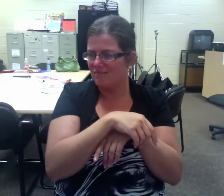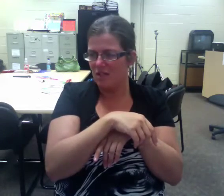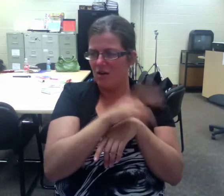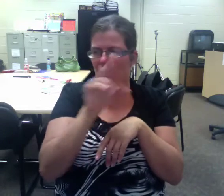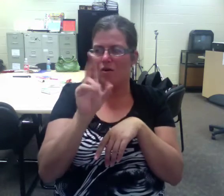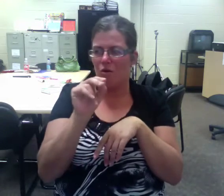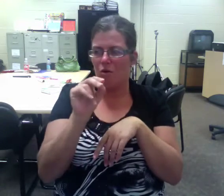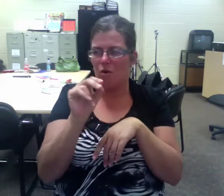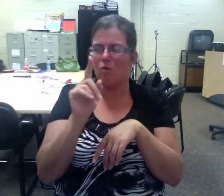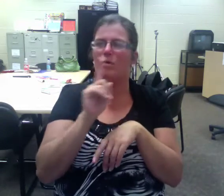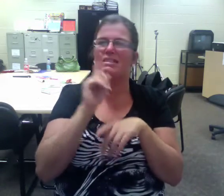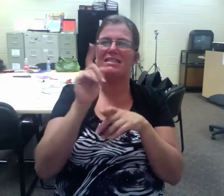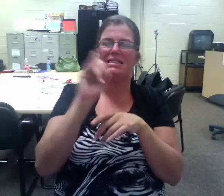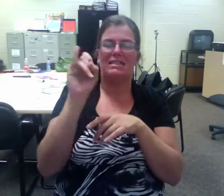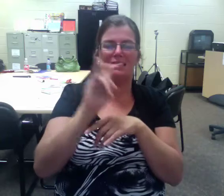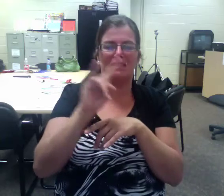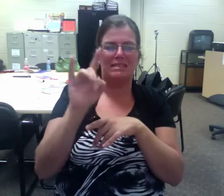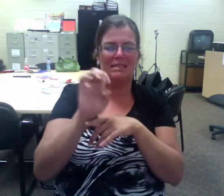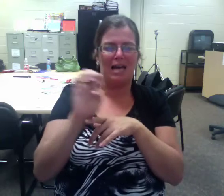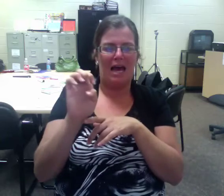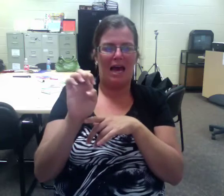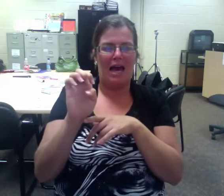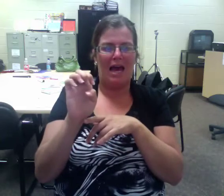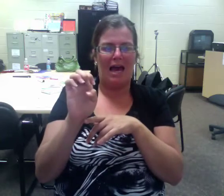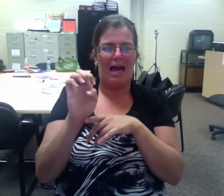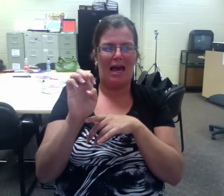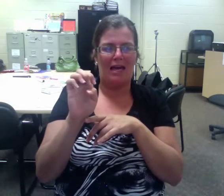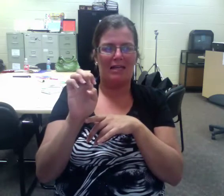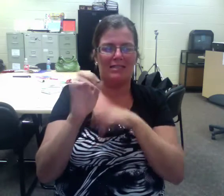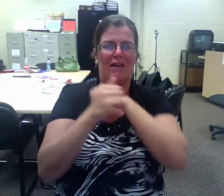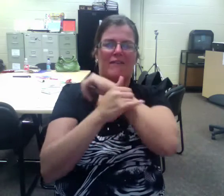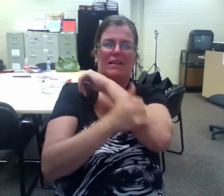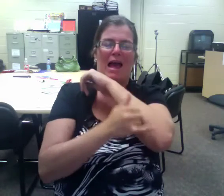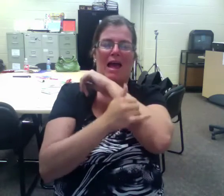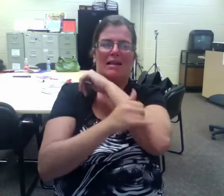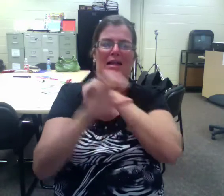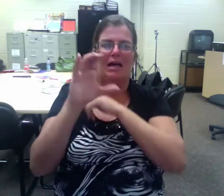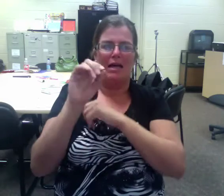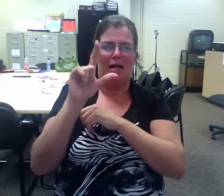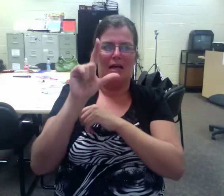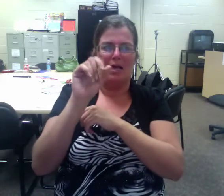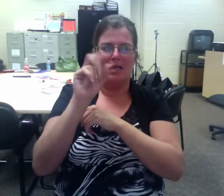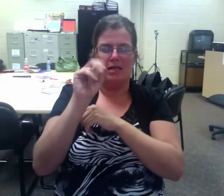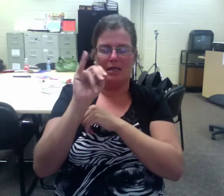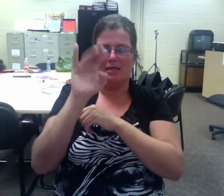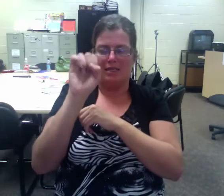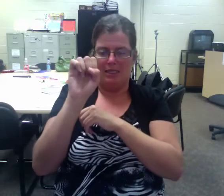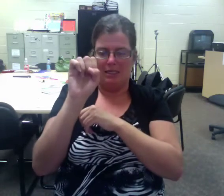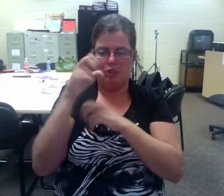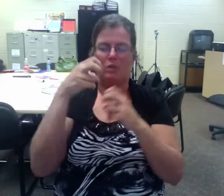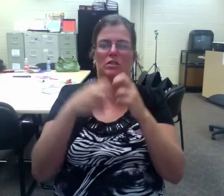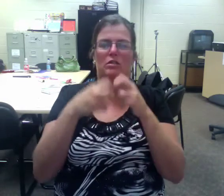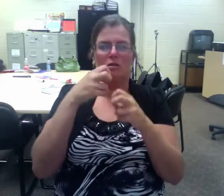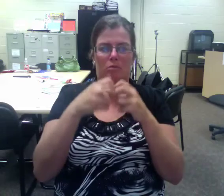had so much area to try to regain. So the size of the colonies was a problem for them.